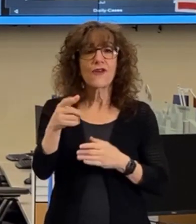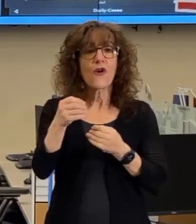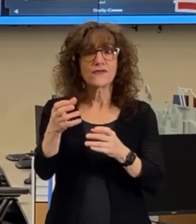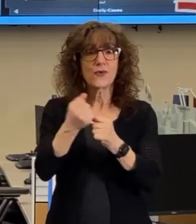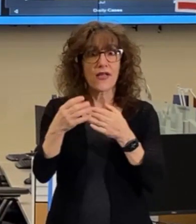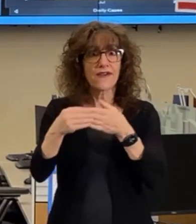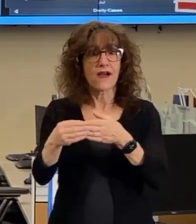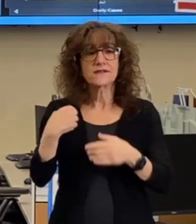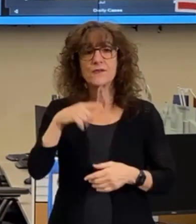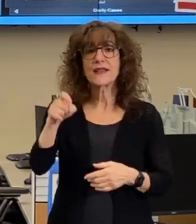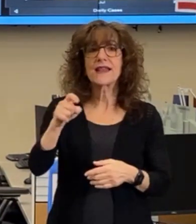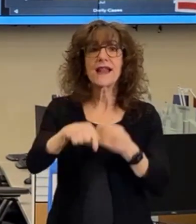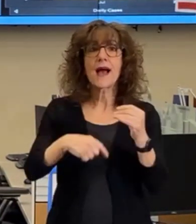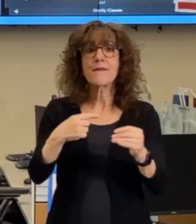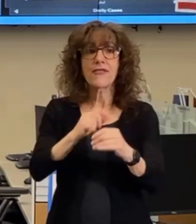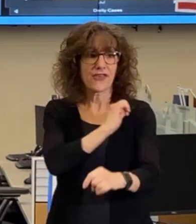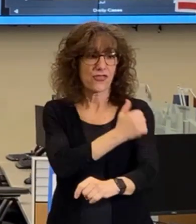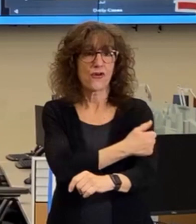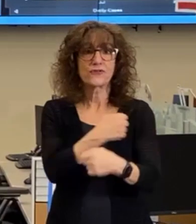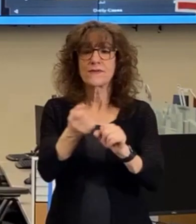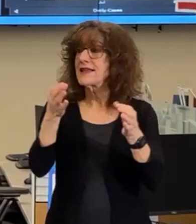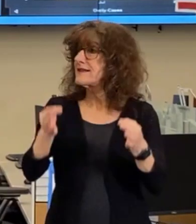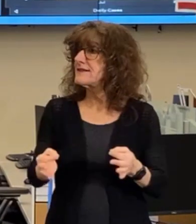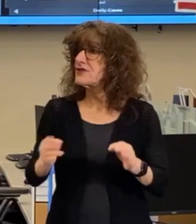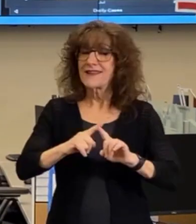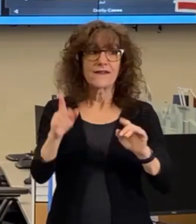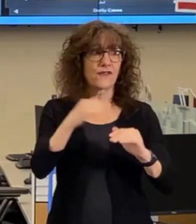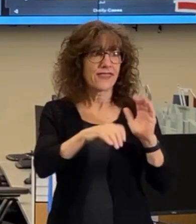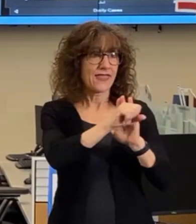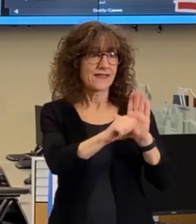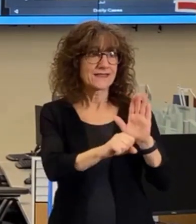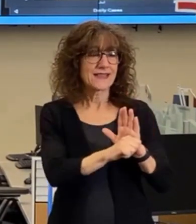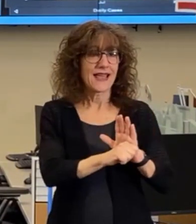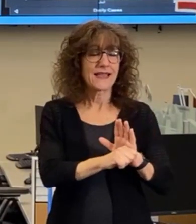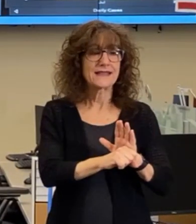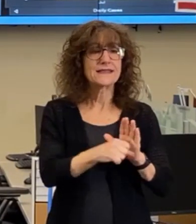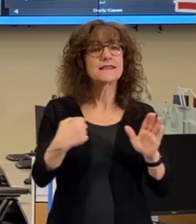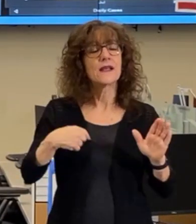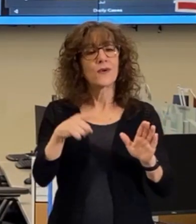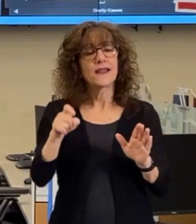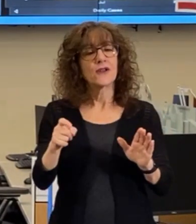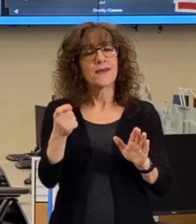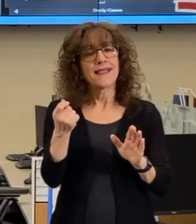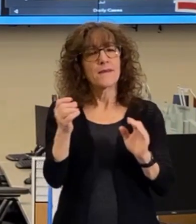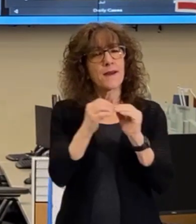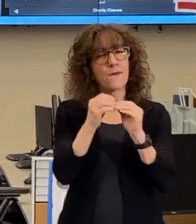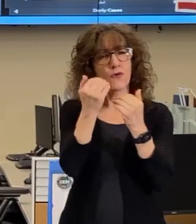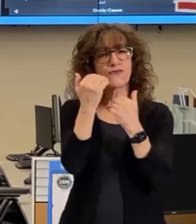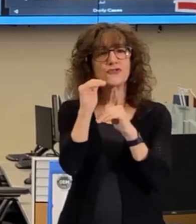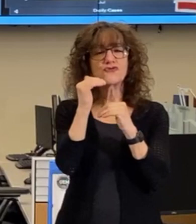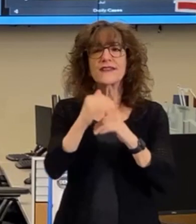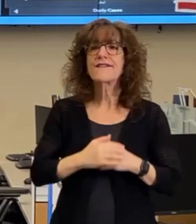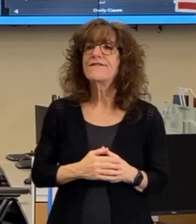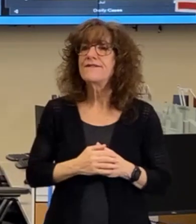we needed about the authority we had to make decisions that were different than the states, to be a little less, to be a little more restrictive